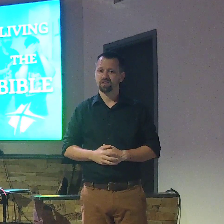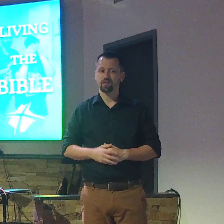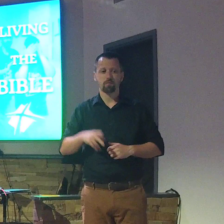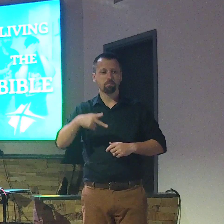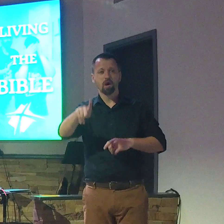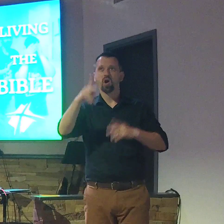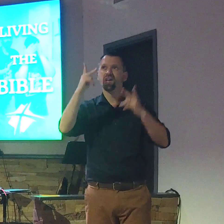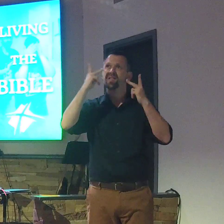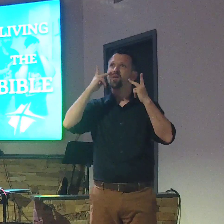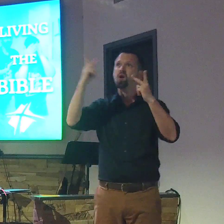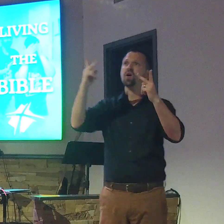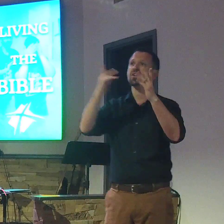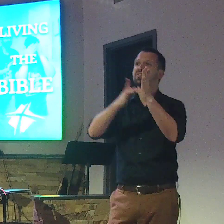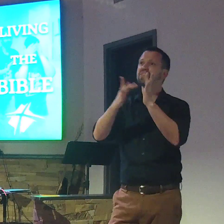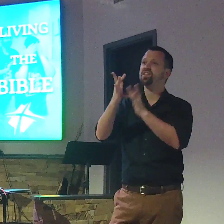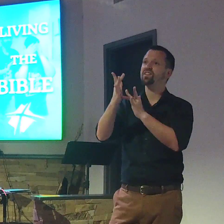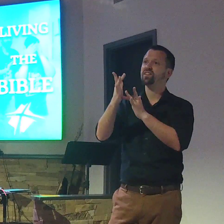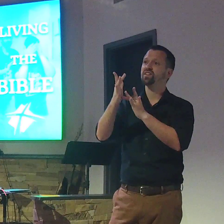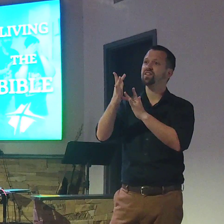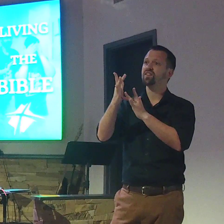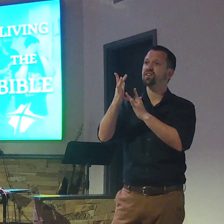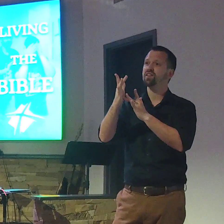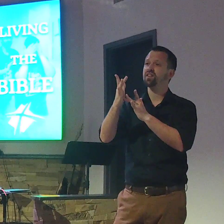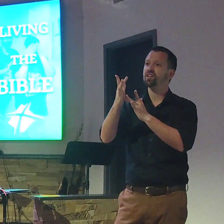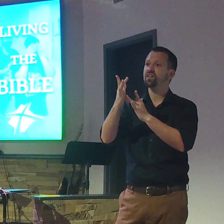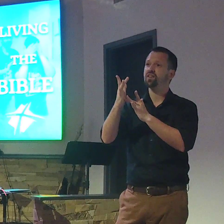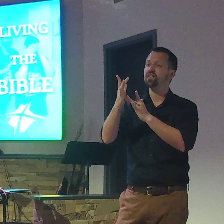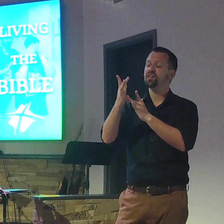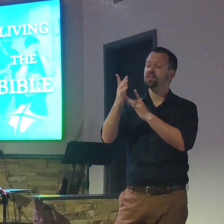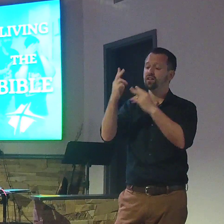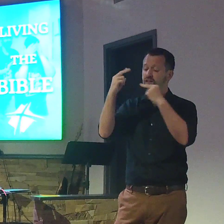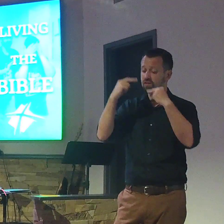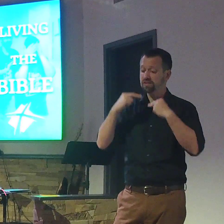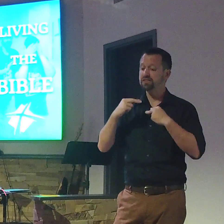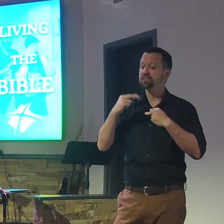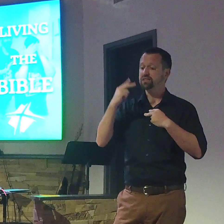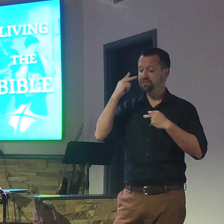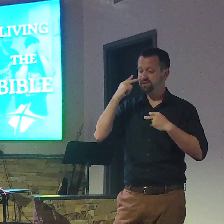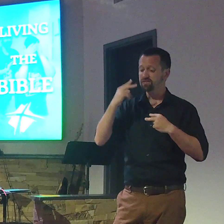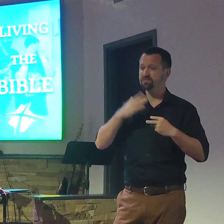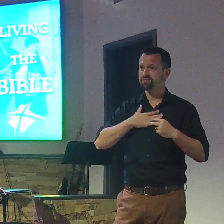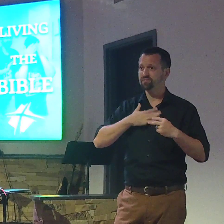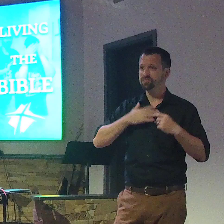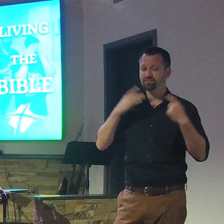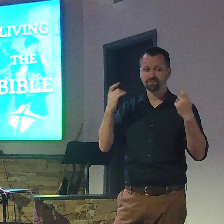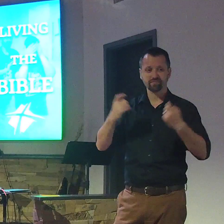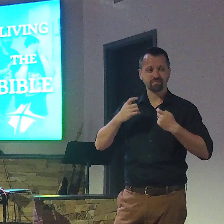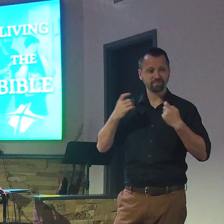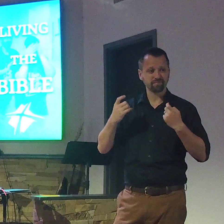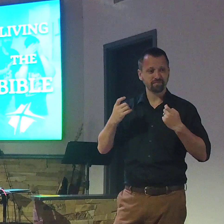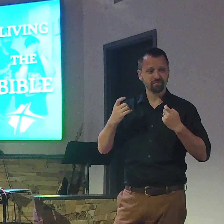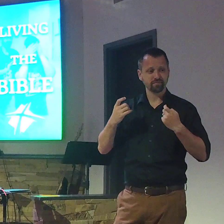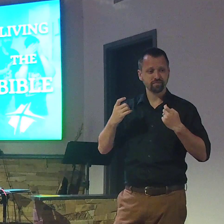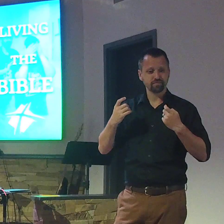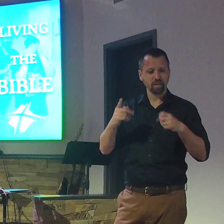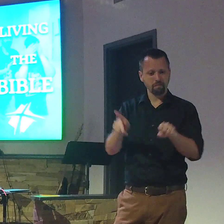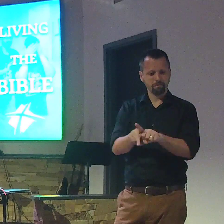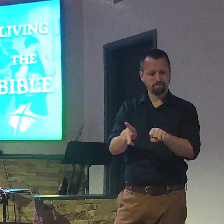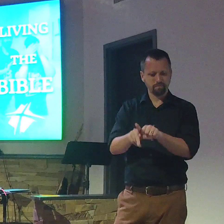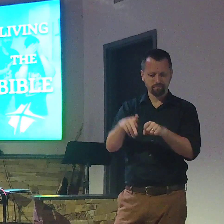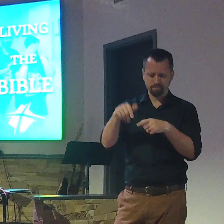was, and it caused him to see who he was. Simon Peter,